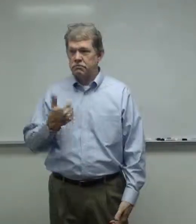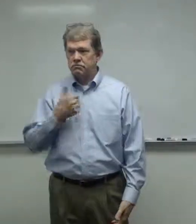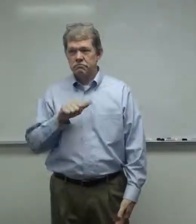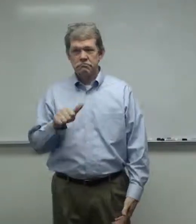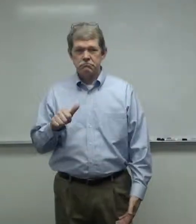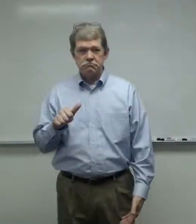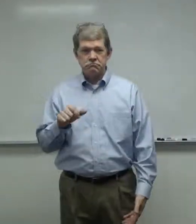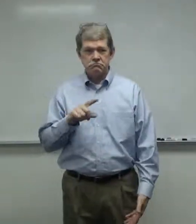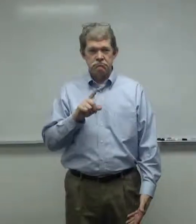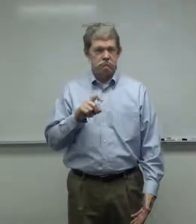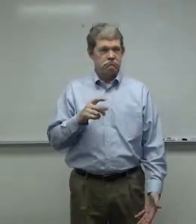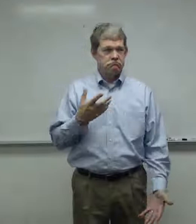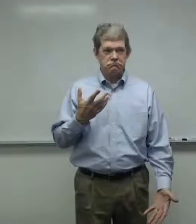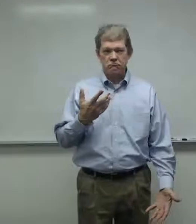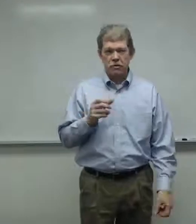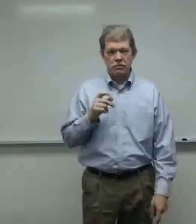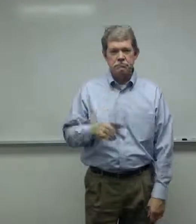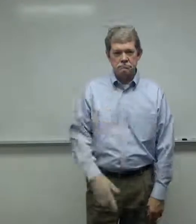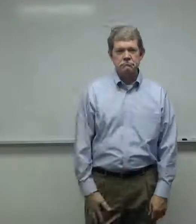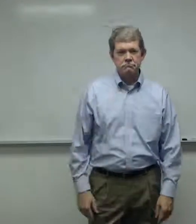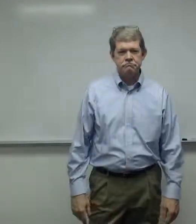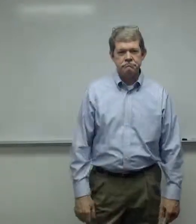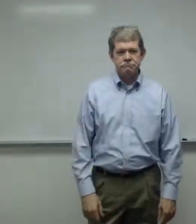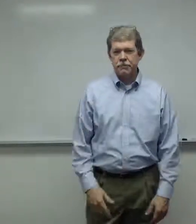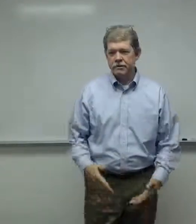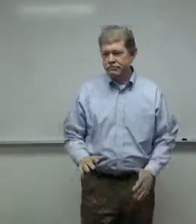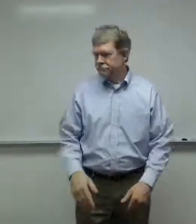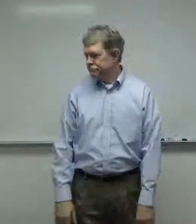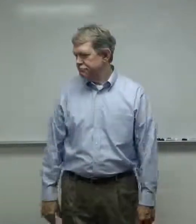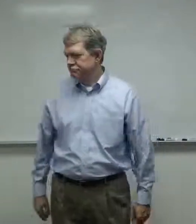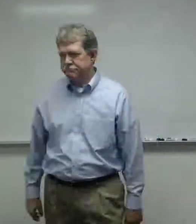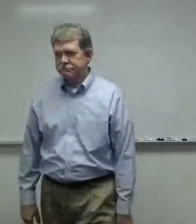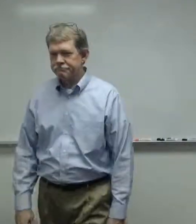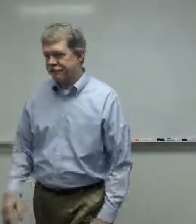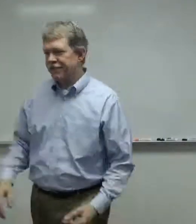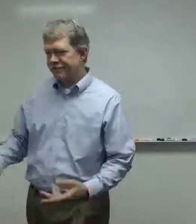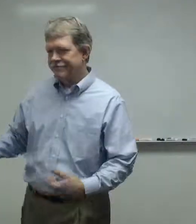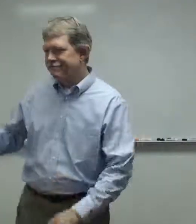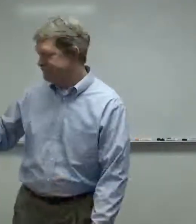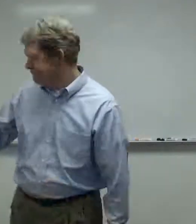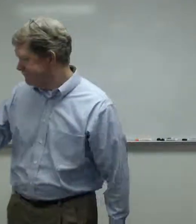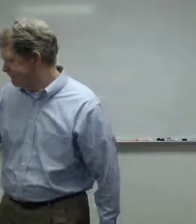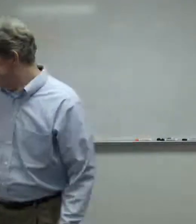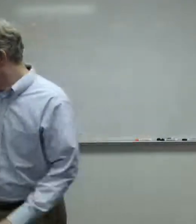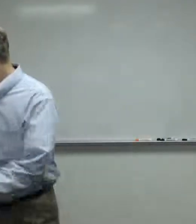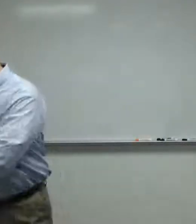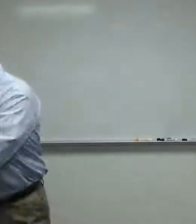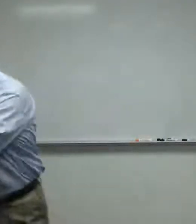All right. Questions? Okay. All right. That's it. Thank you all.